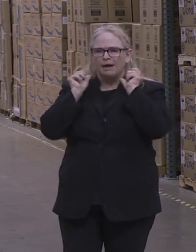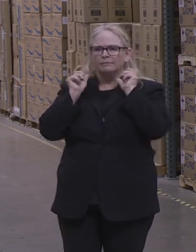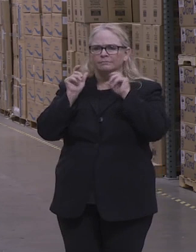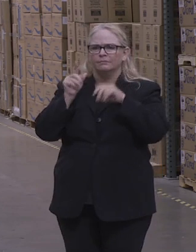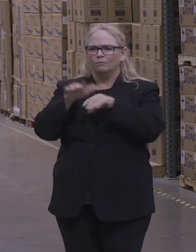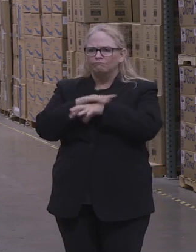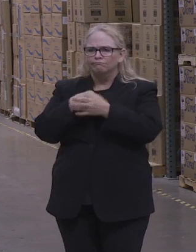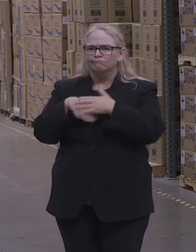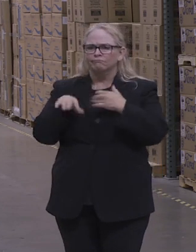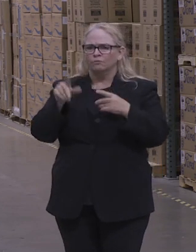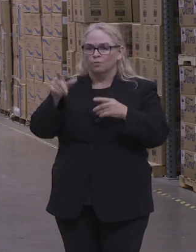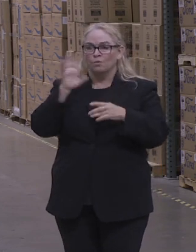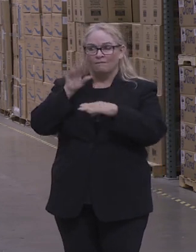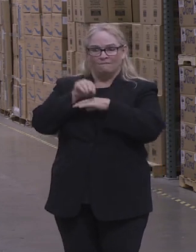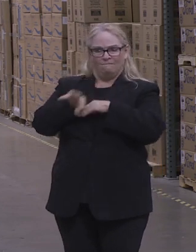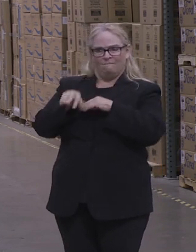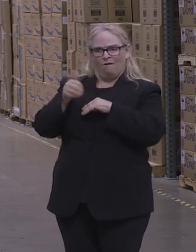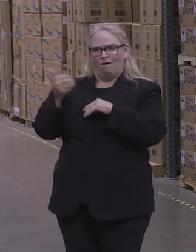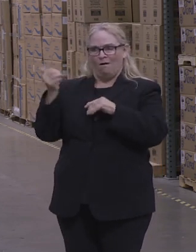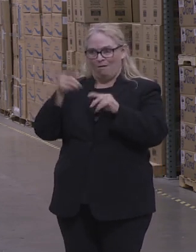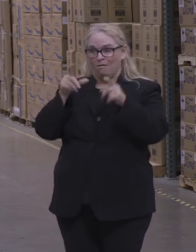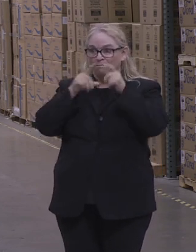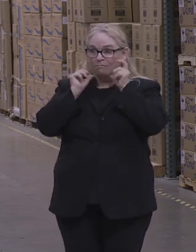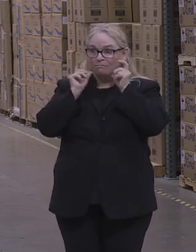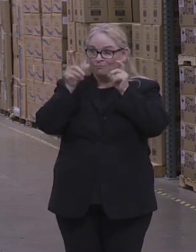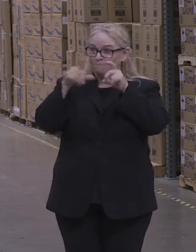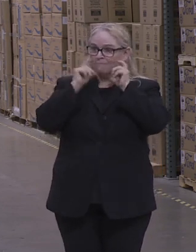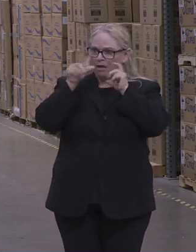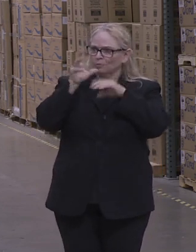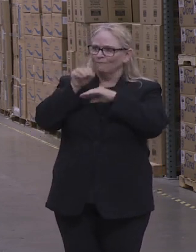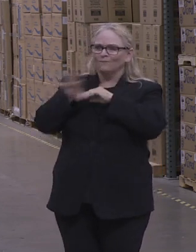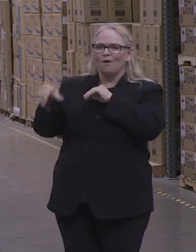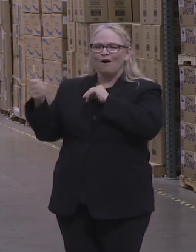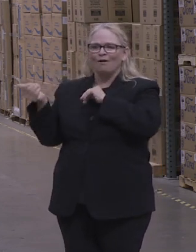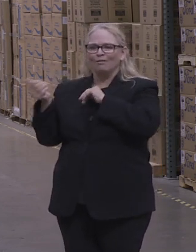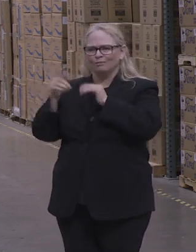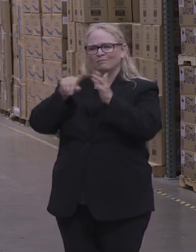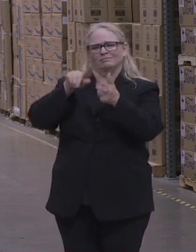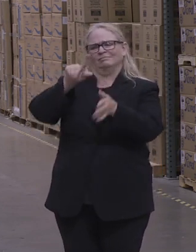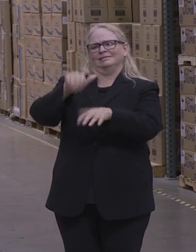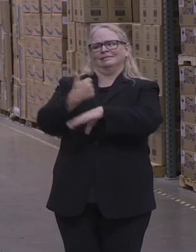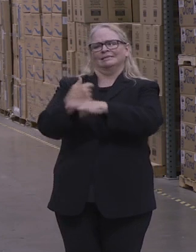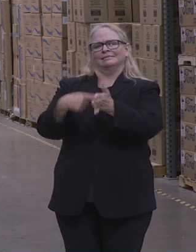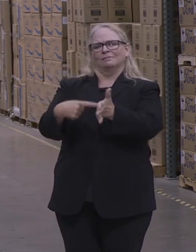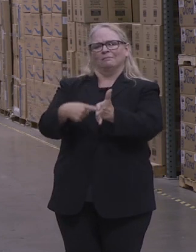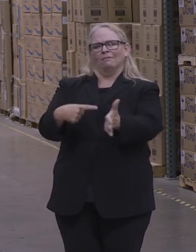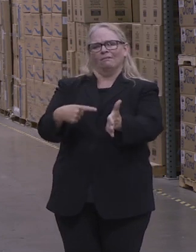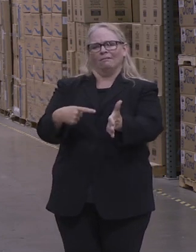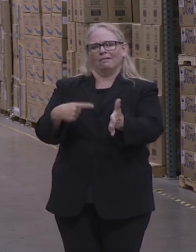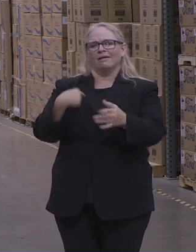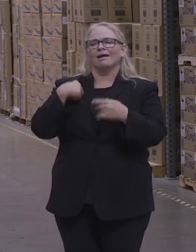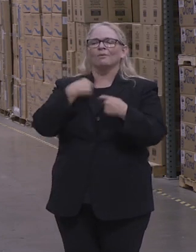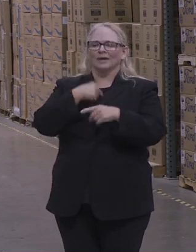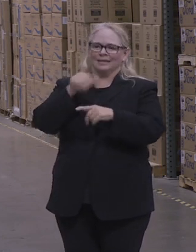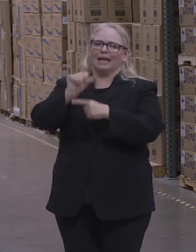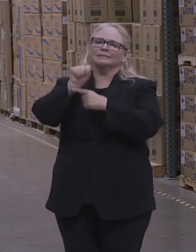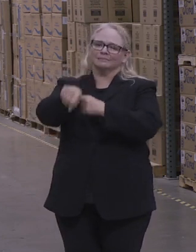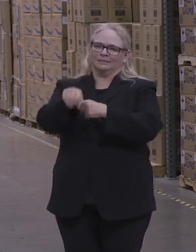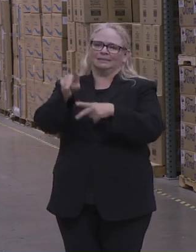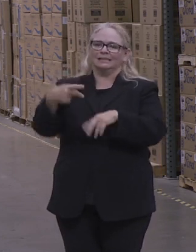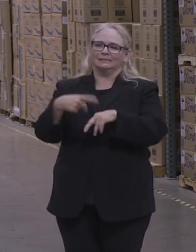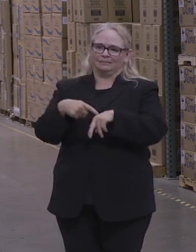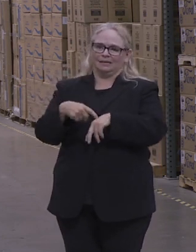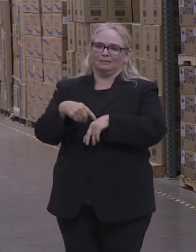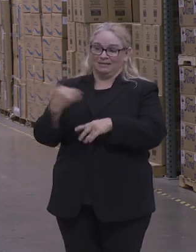potency to bend this curve again, as we did the first time. We will do that. we will succeed in extinguishing